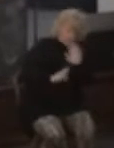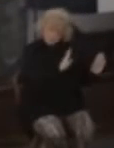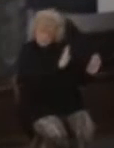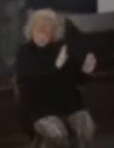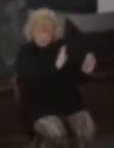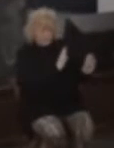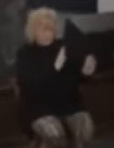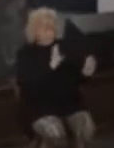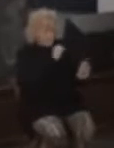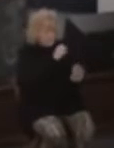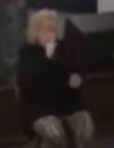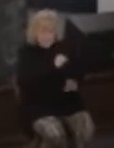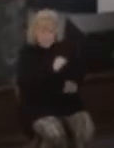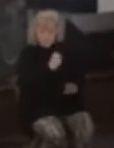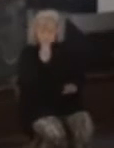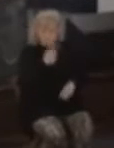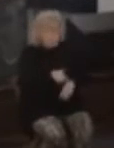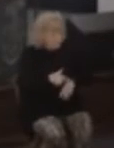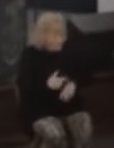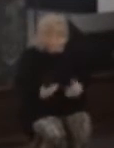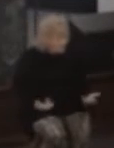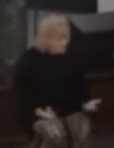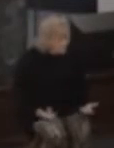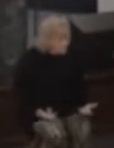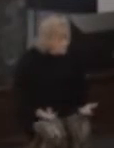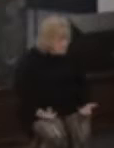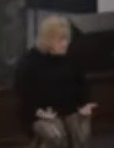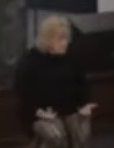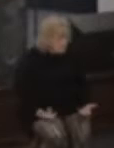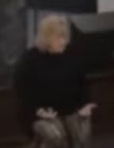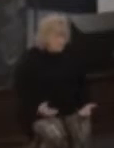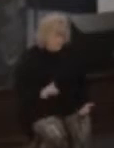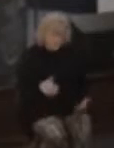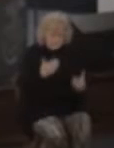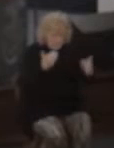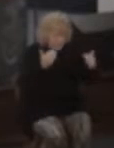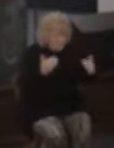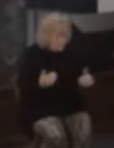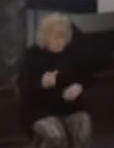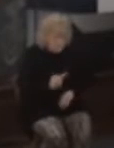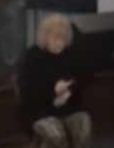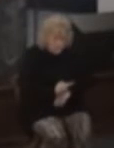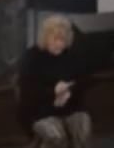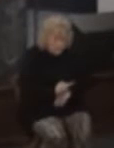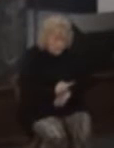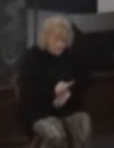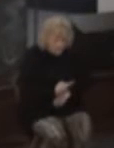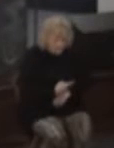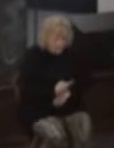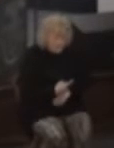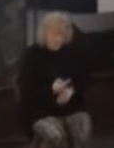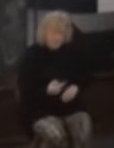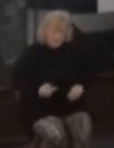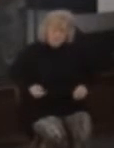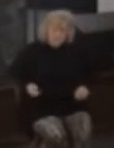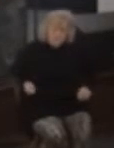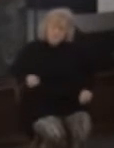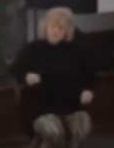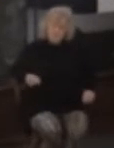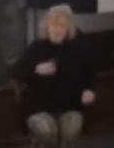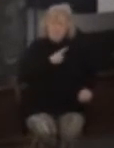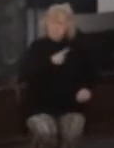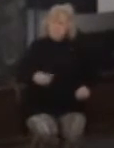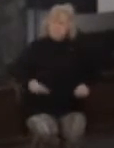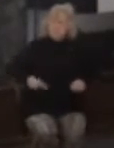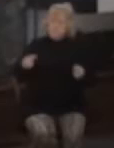So, this is the very next day. The day after they returned from the battle, you know,